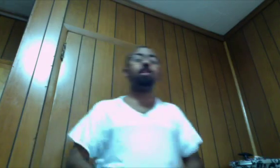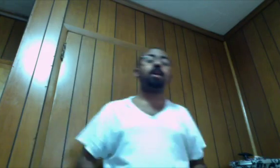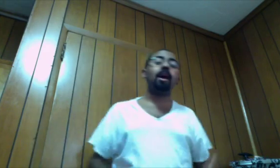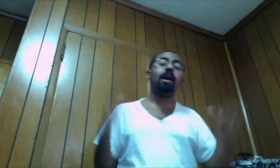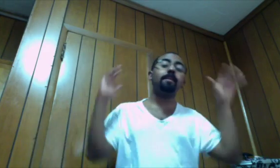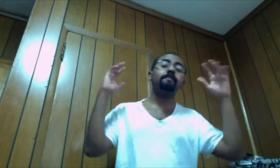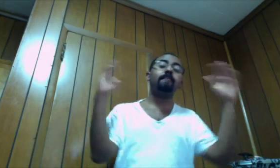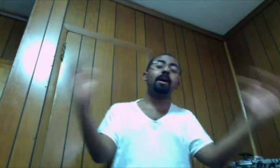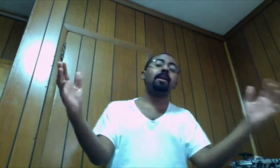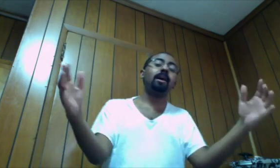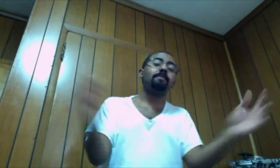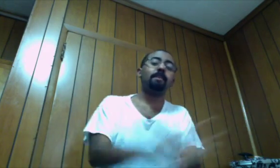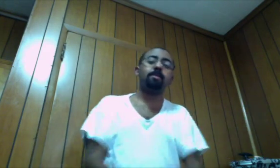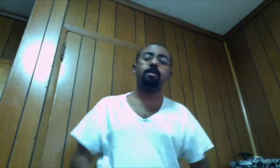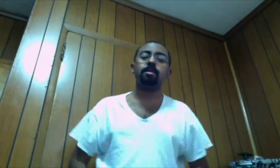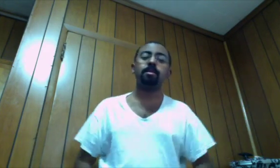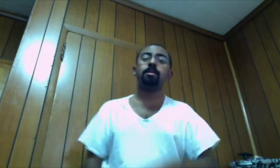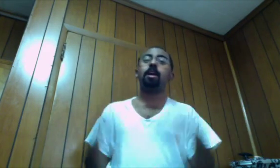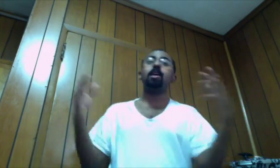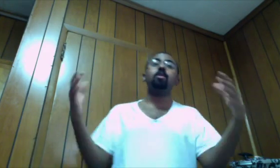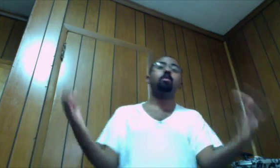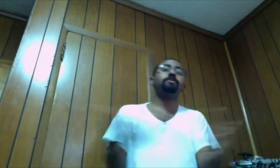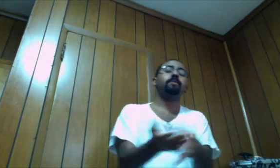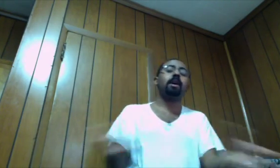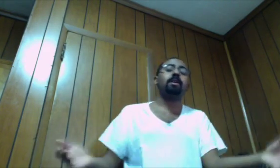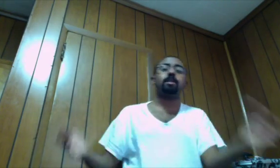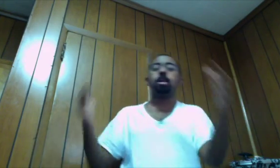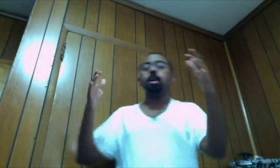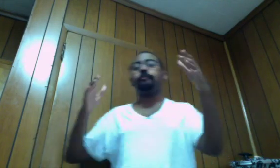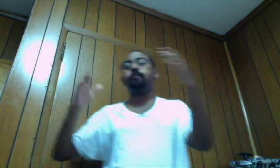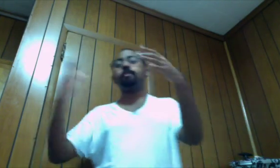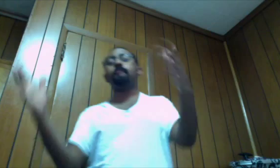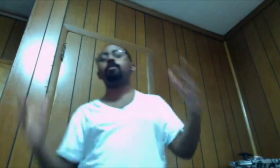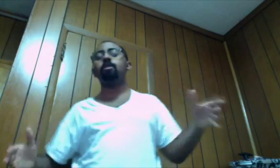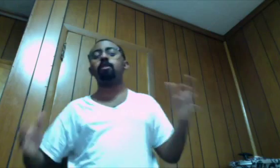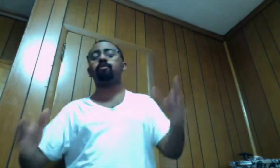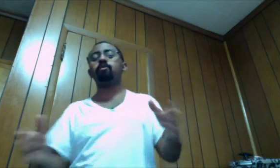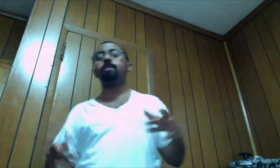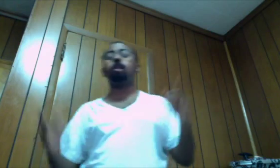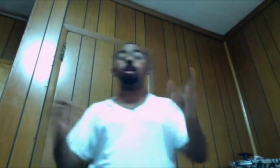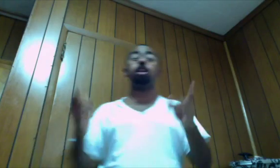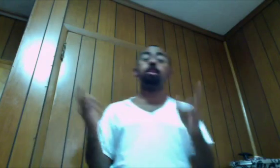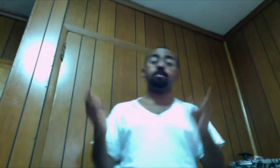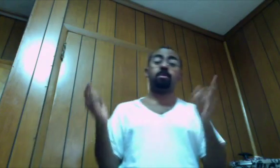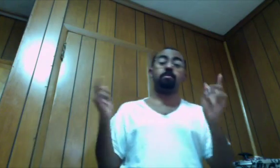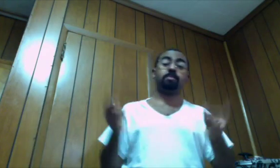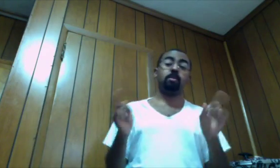Anyway, I am mad hype about this season. I hope you guys, if you've never heard of RWBY,